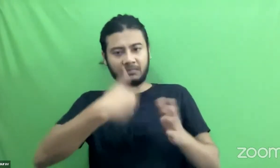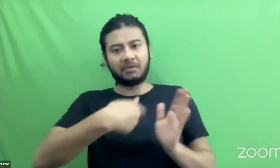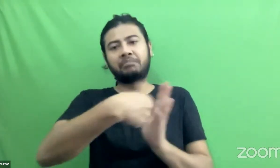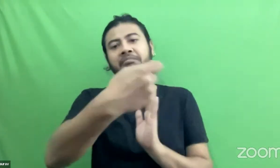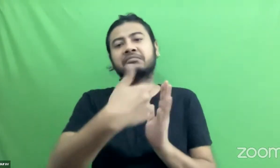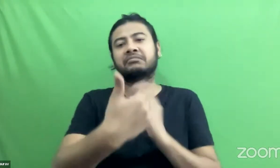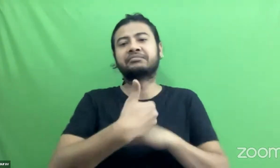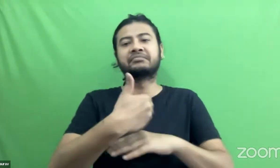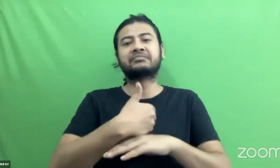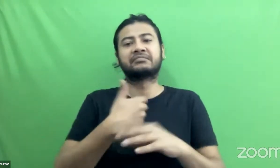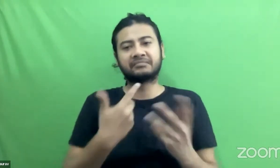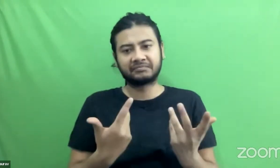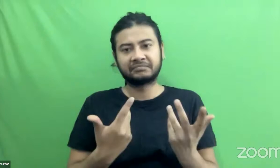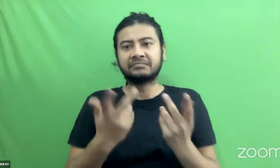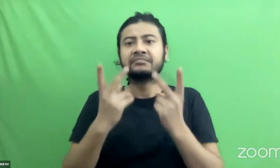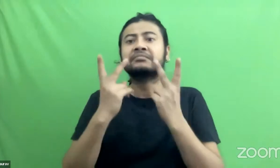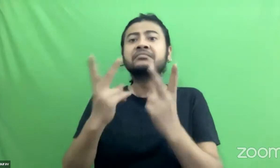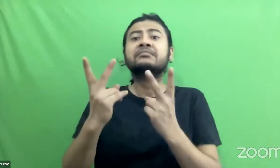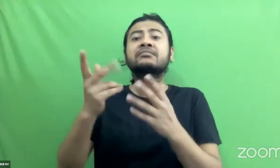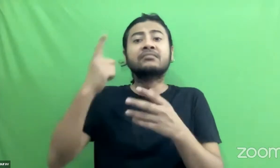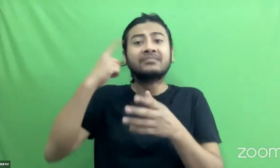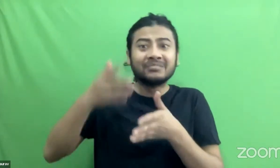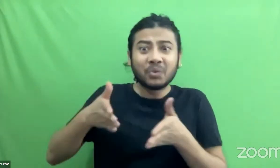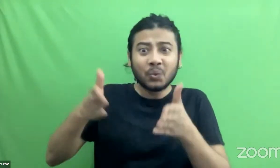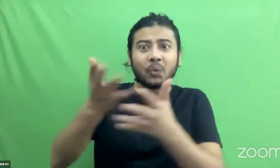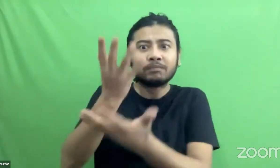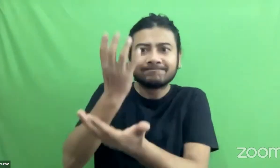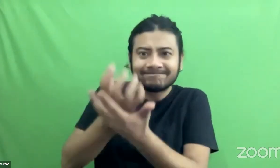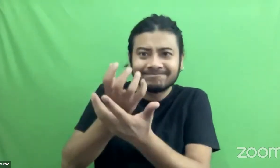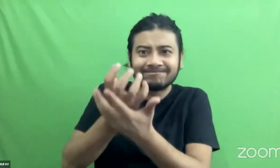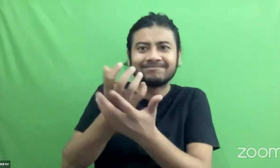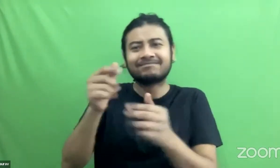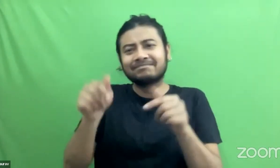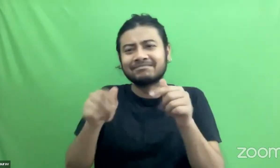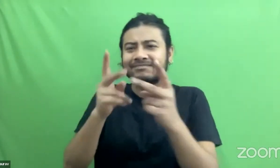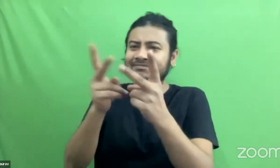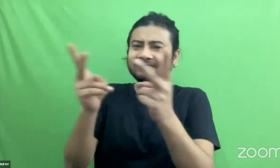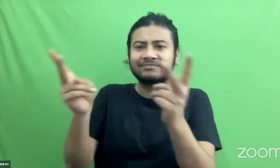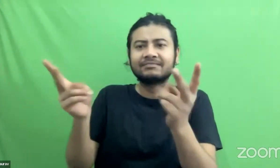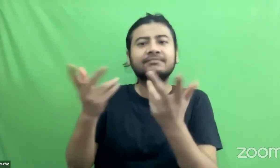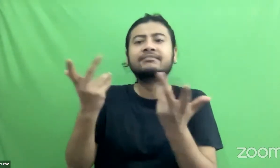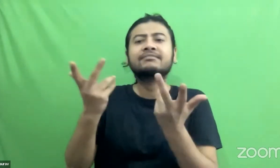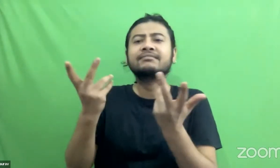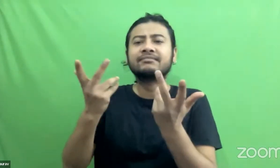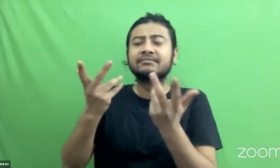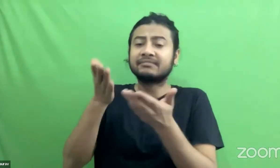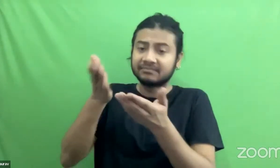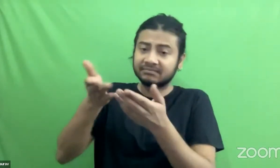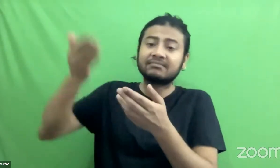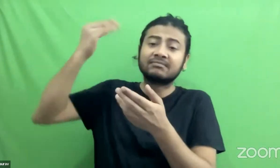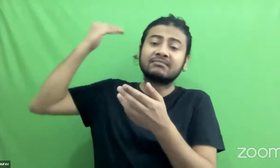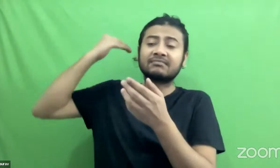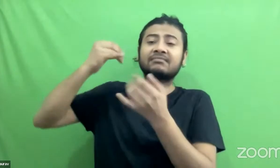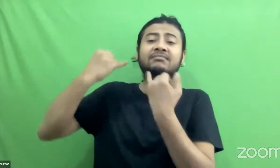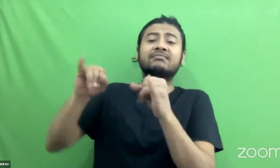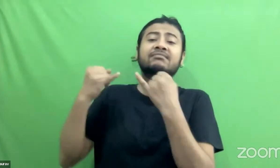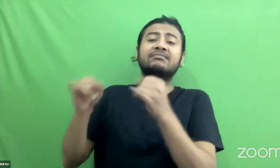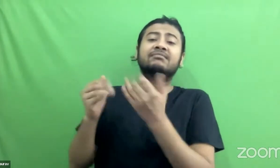And when we think like that yes, this, I am getting this goodness because I have done some good